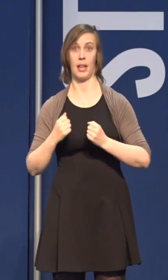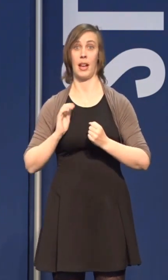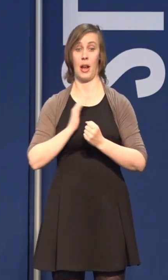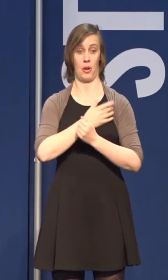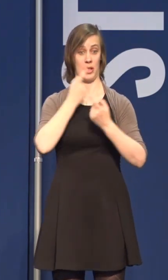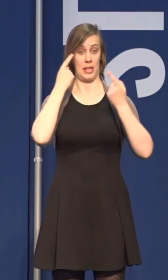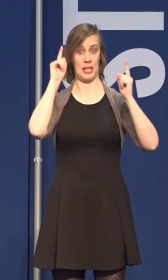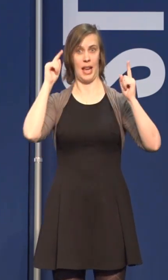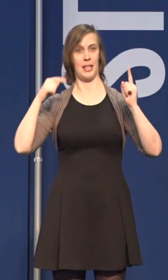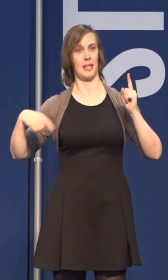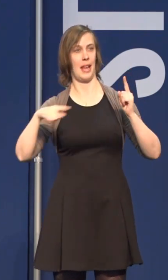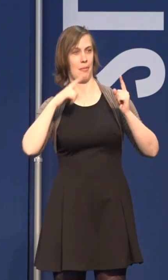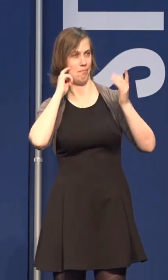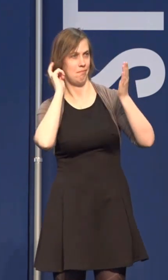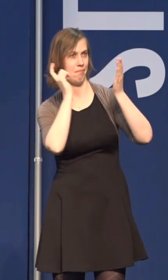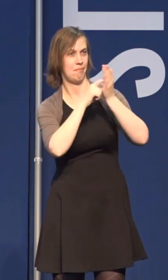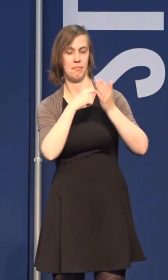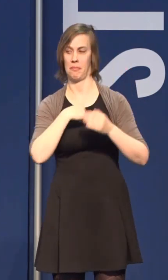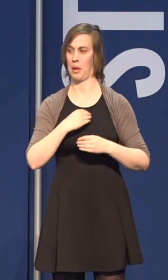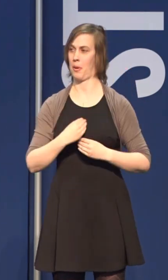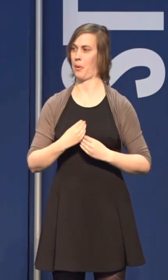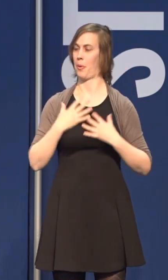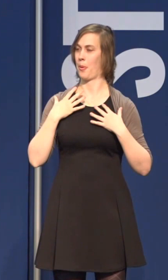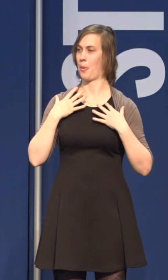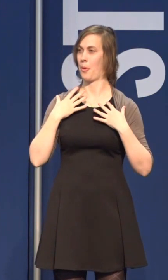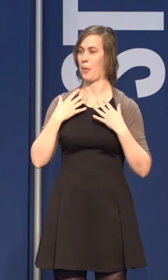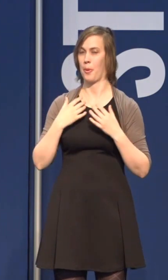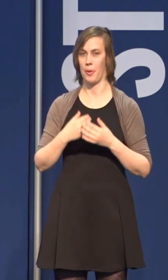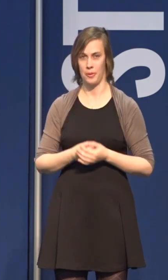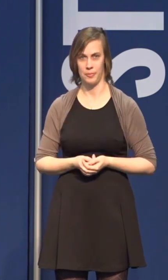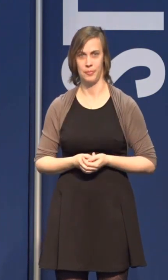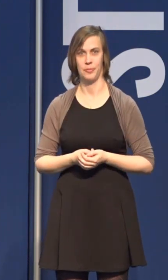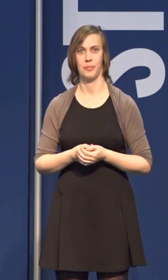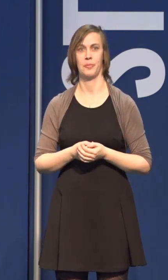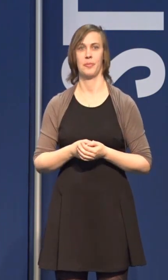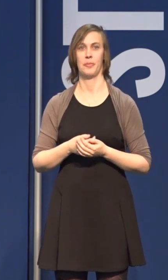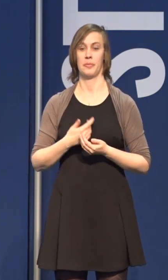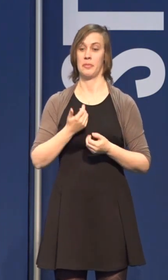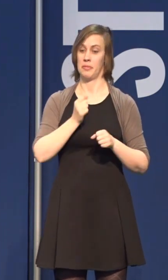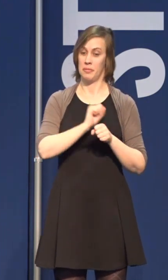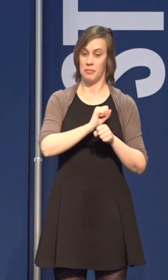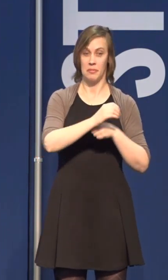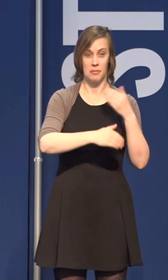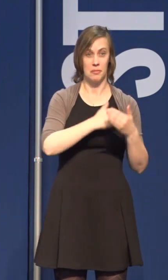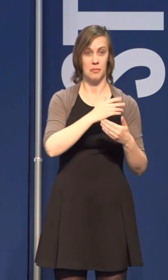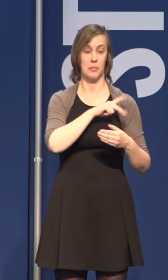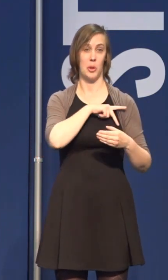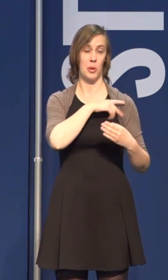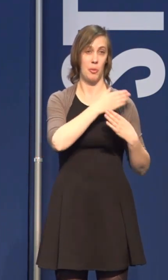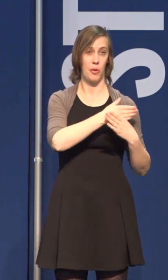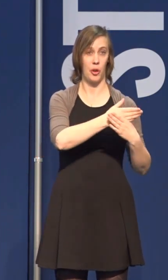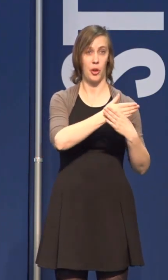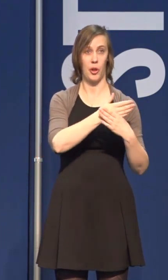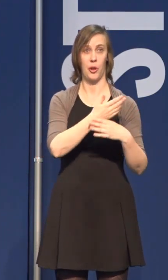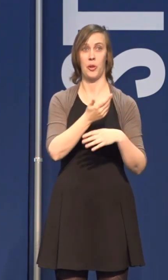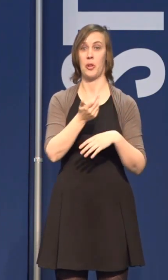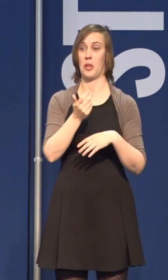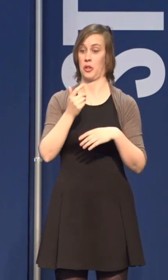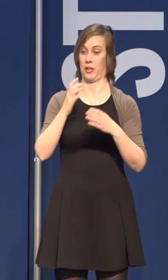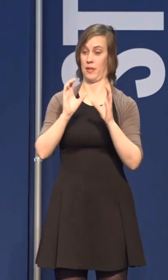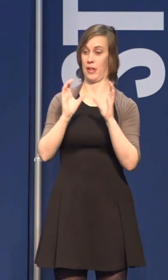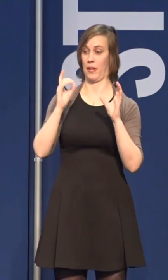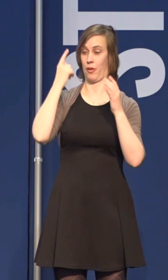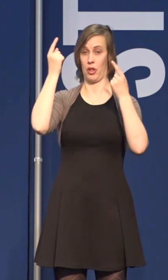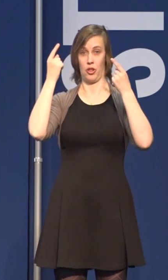be proud of, displayed in a personal portfolio that displayed hard work efforts, certificates of achievement, work samples, and so much